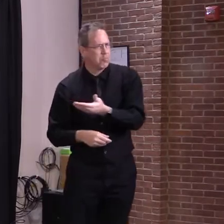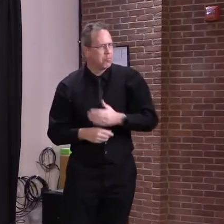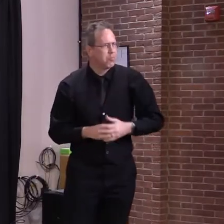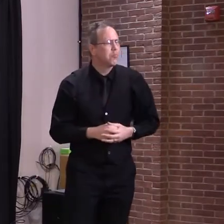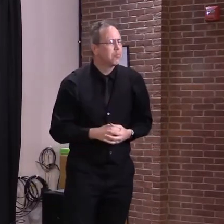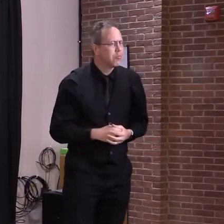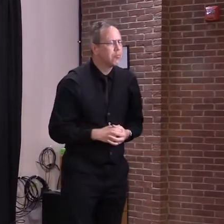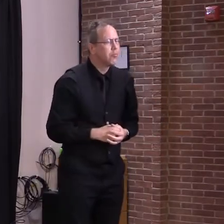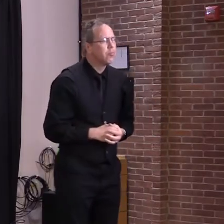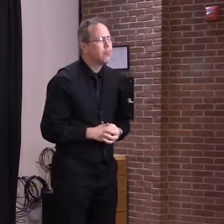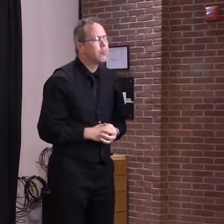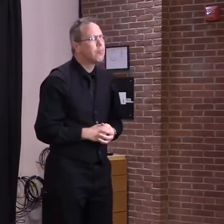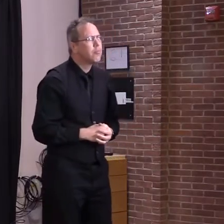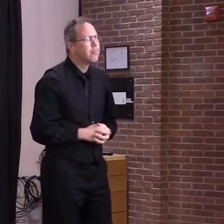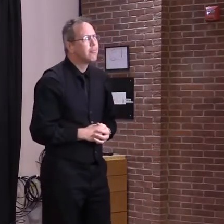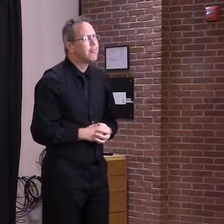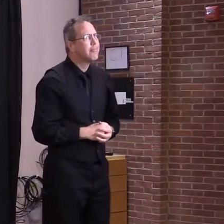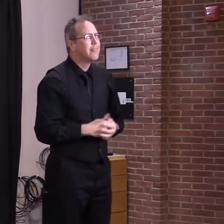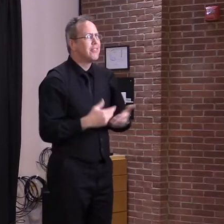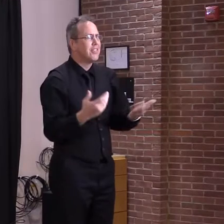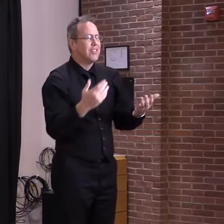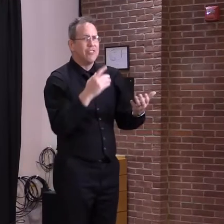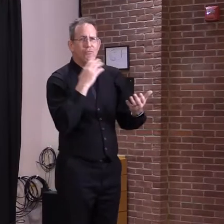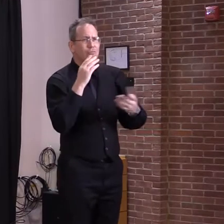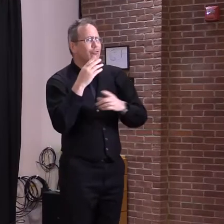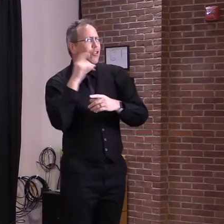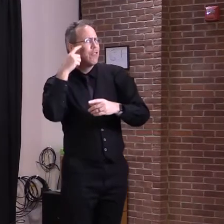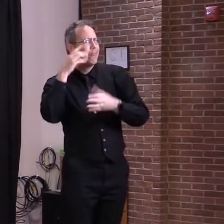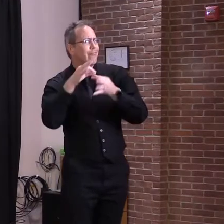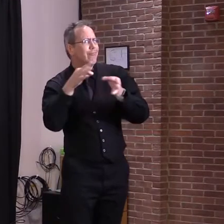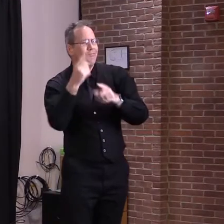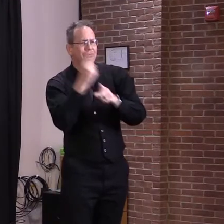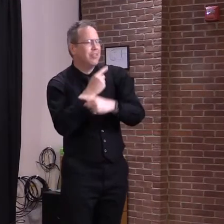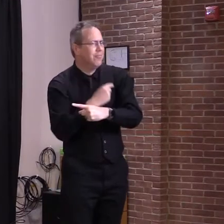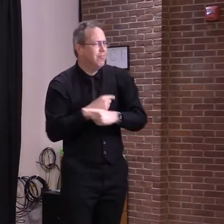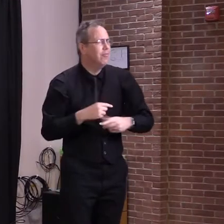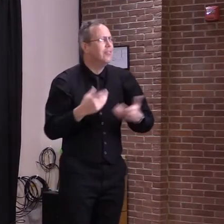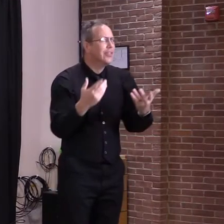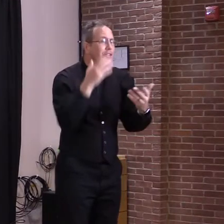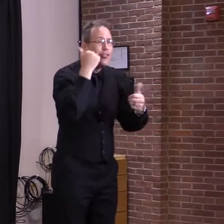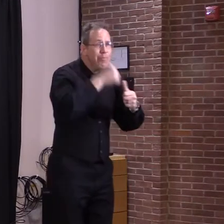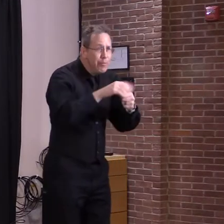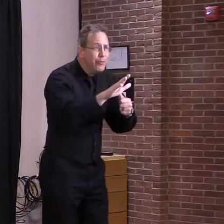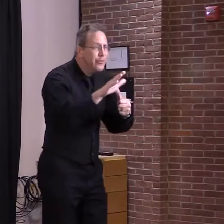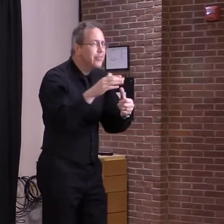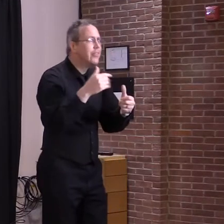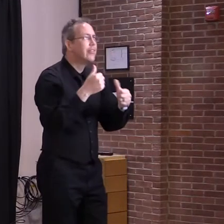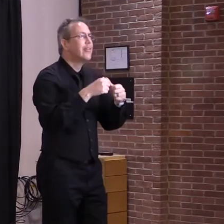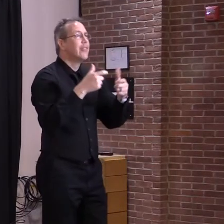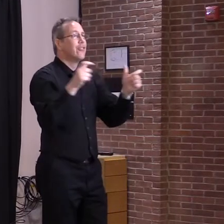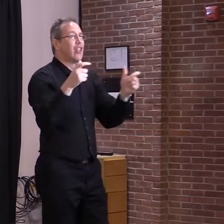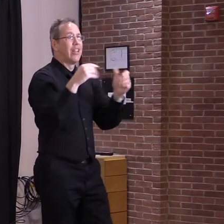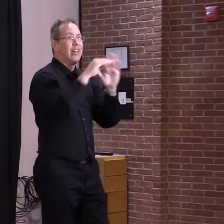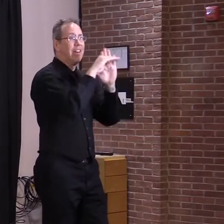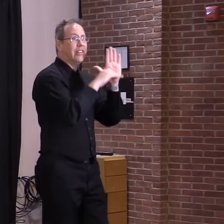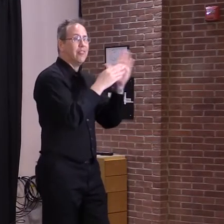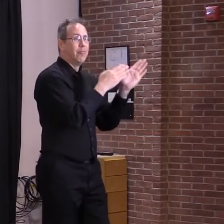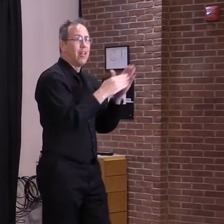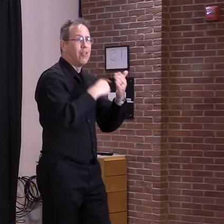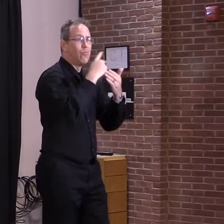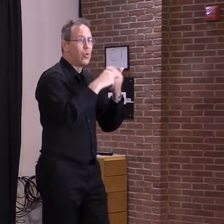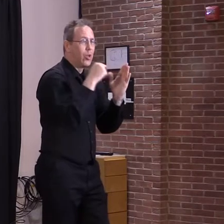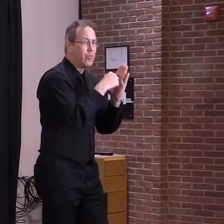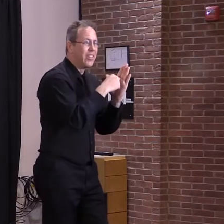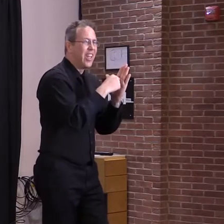Yeah. The governor did a nice job of answering that. I think that thing to bear in mind on grand list enhancement would be that it is utilizing